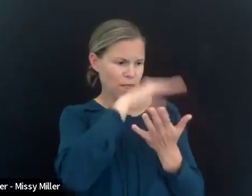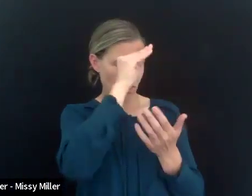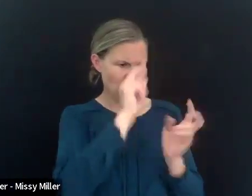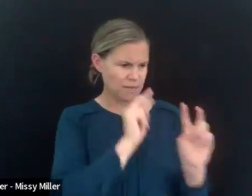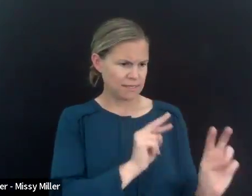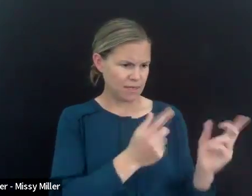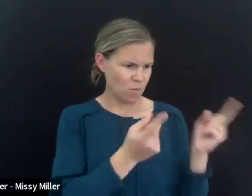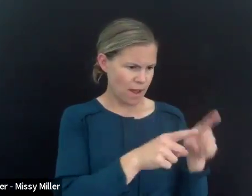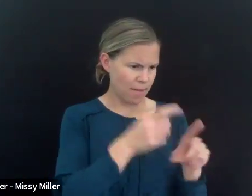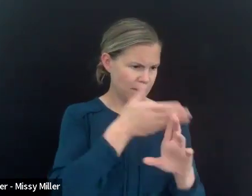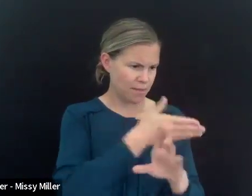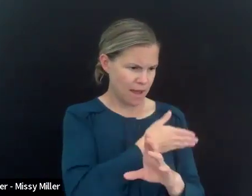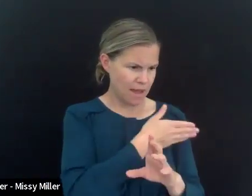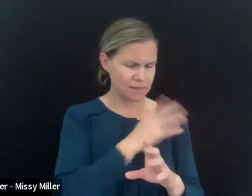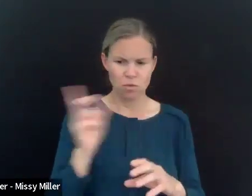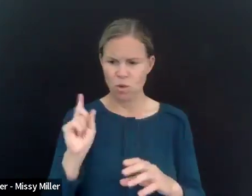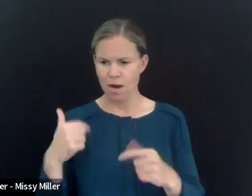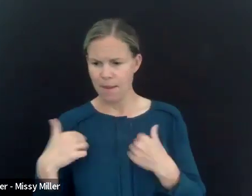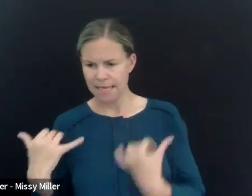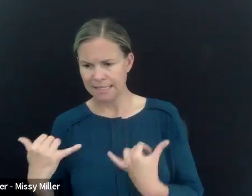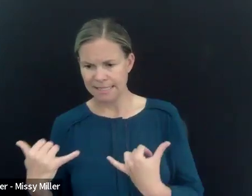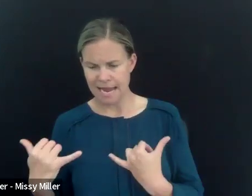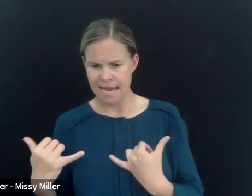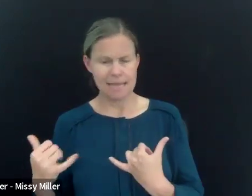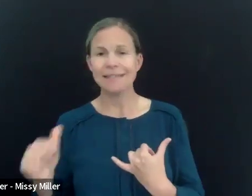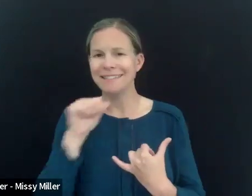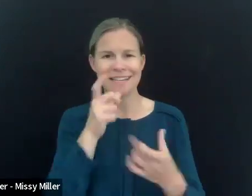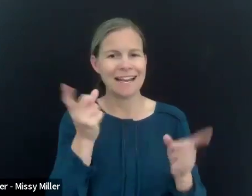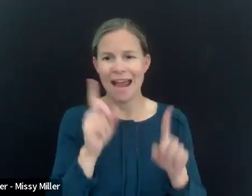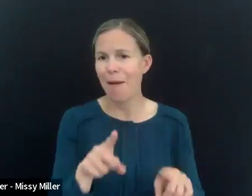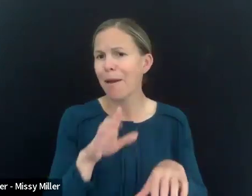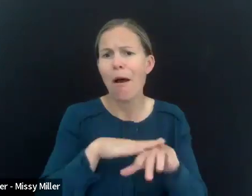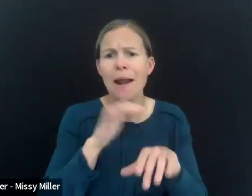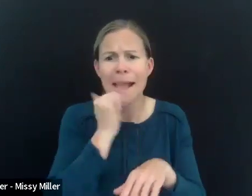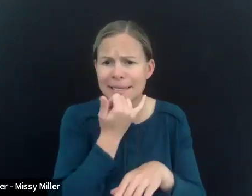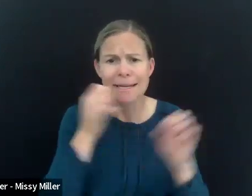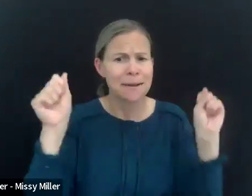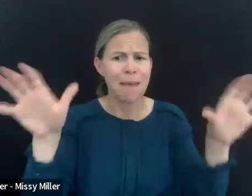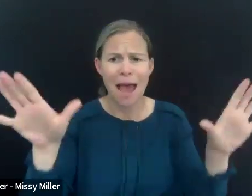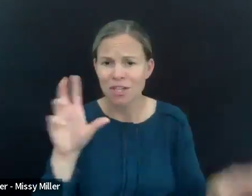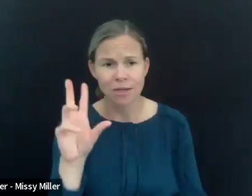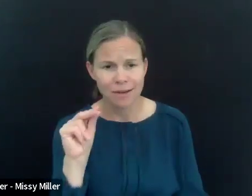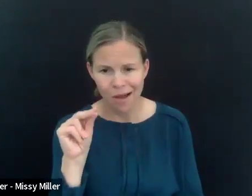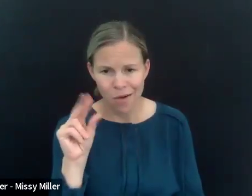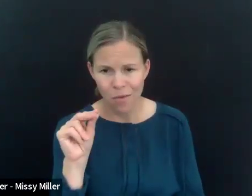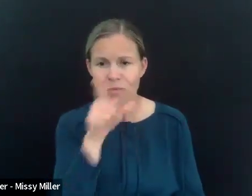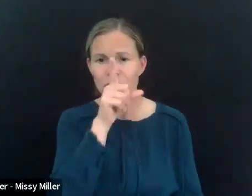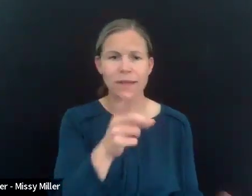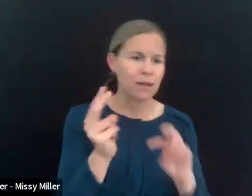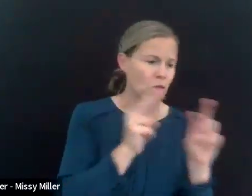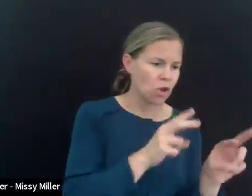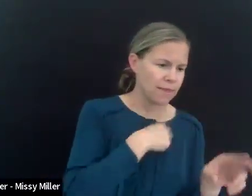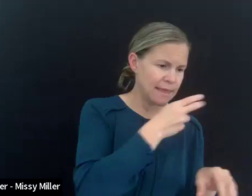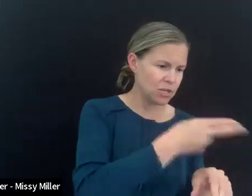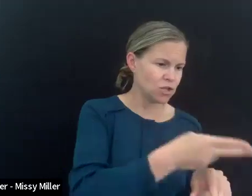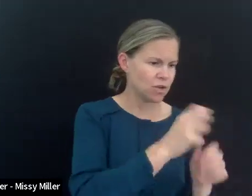that where we're at today didn't happen by accident and it didn't happen magically. When we know that and we can see how the pieces all